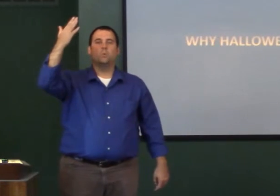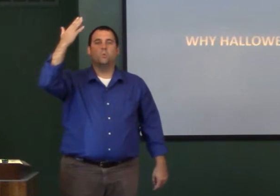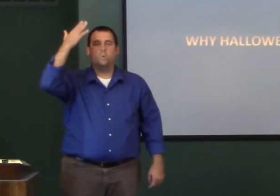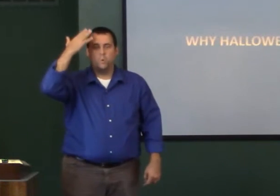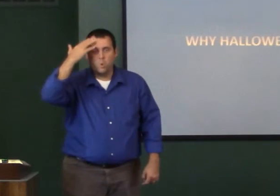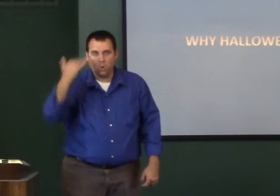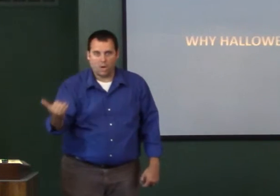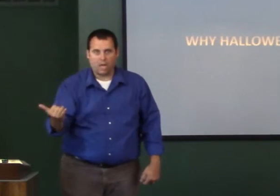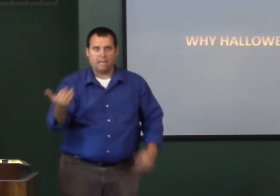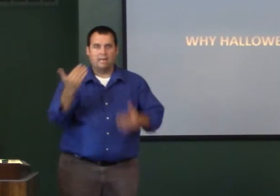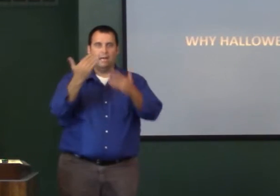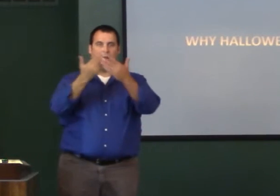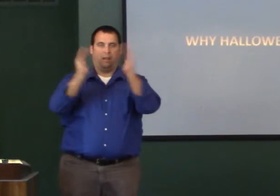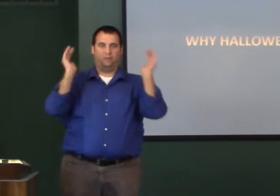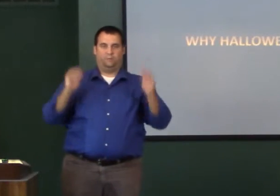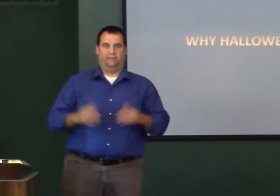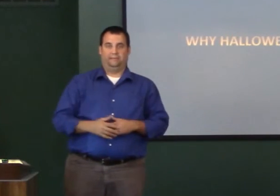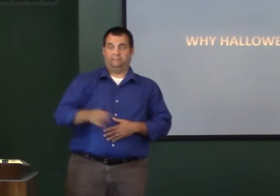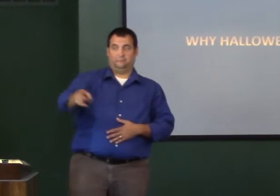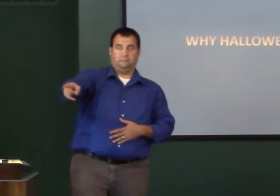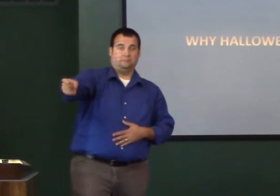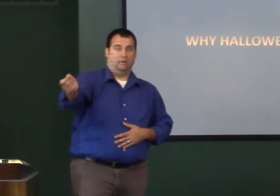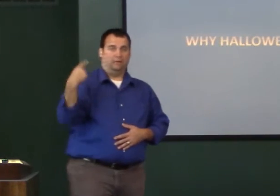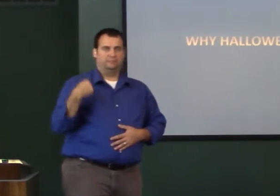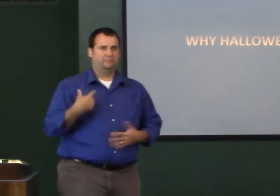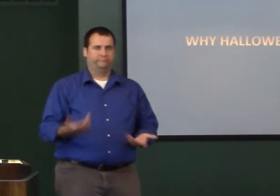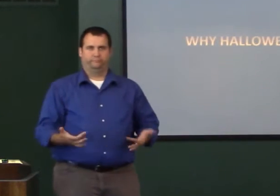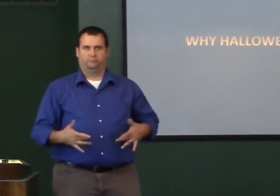Okay, another question. Why Halloween?